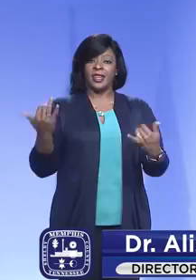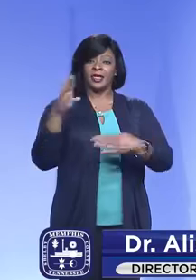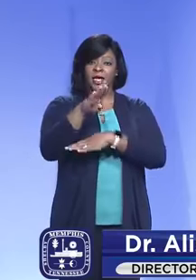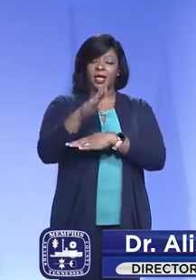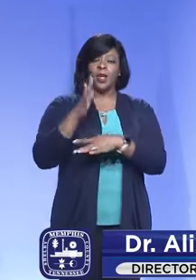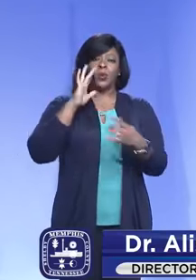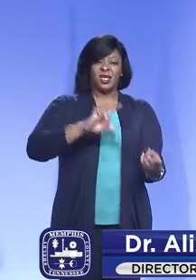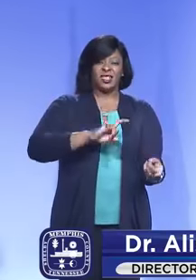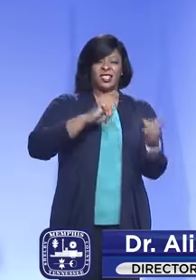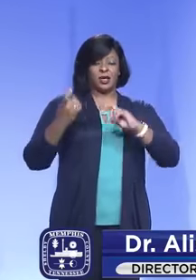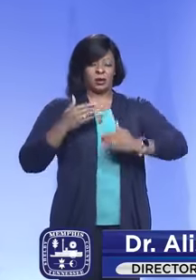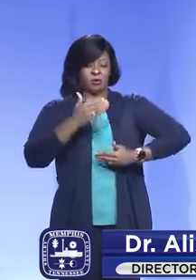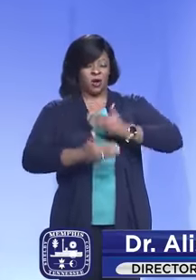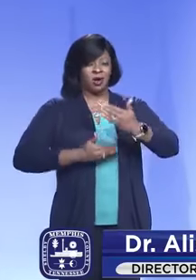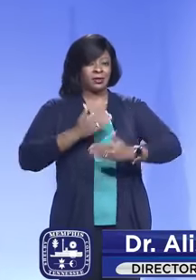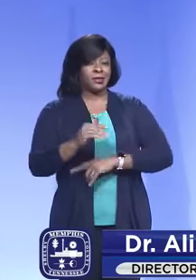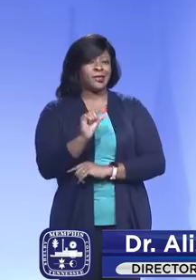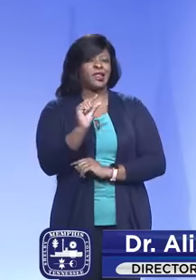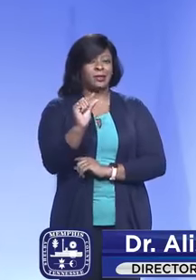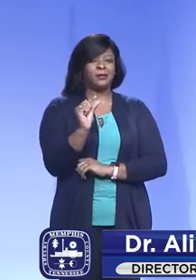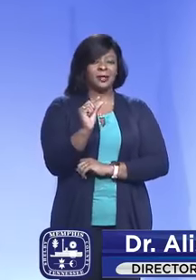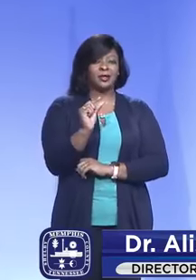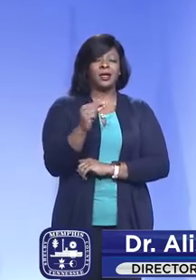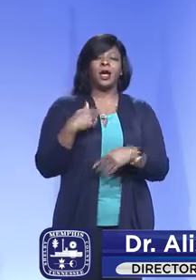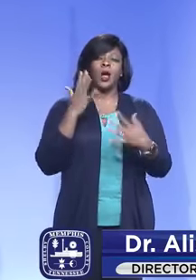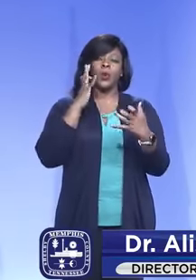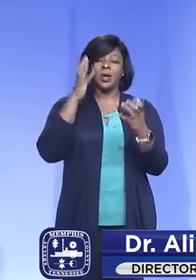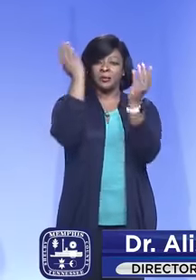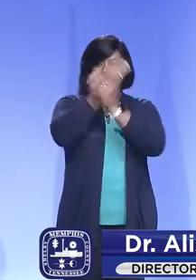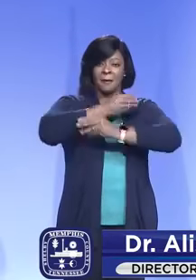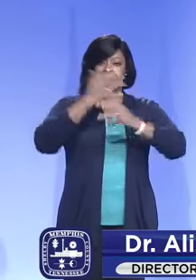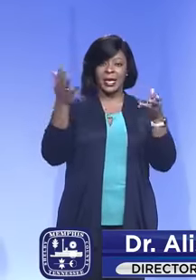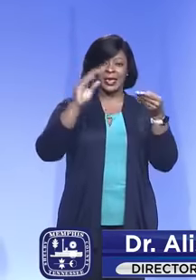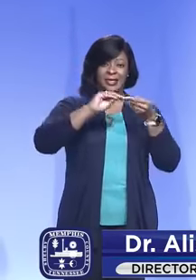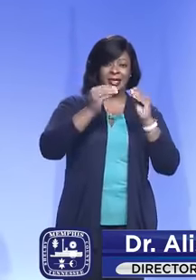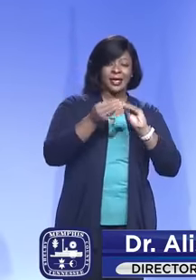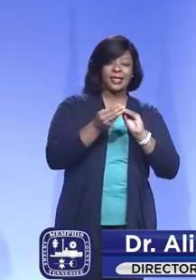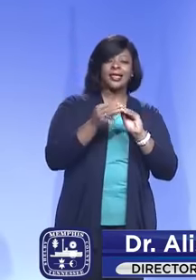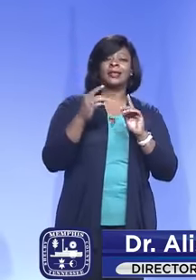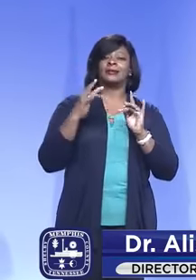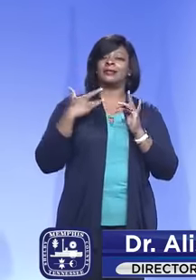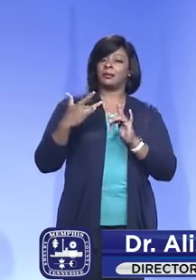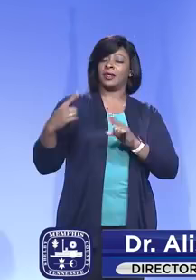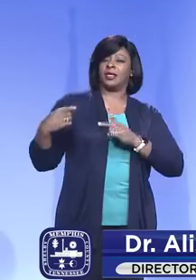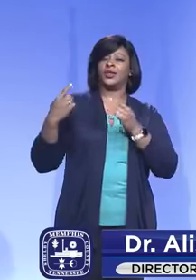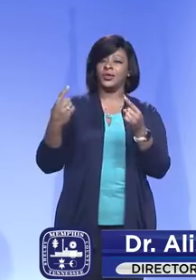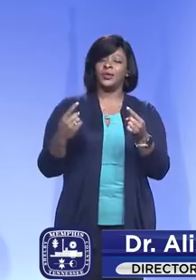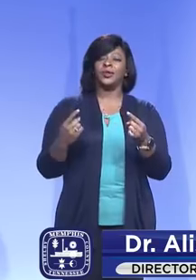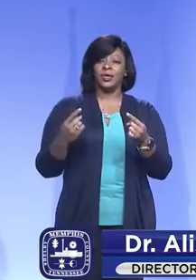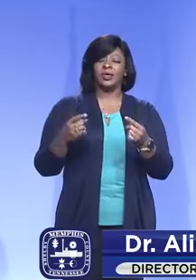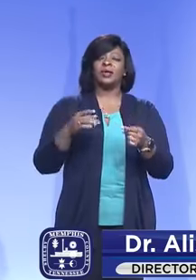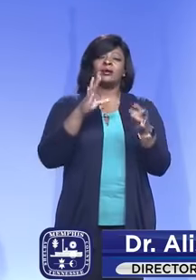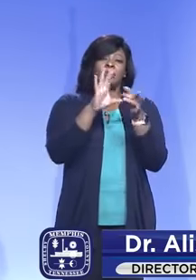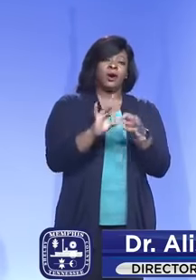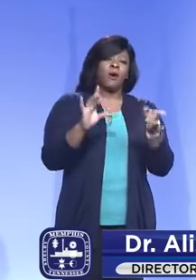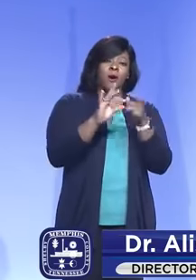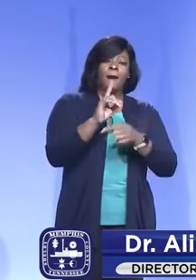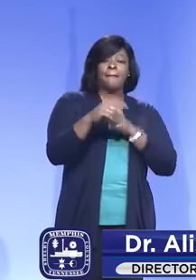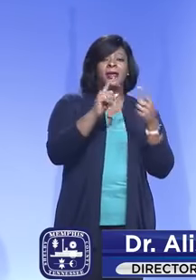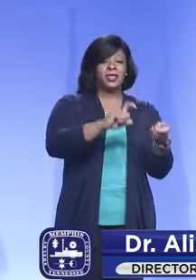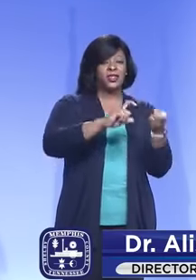to change our process just a little bit. So I'm going to give an update on data as I generally do, talk a little bit about